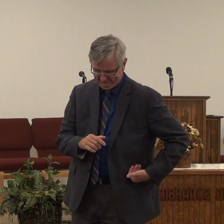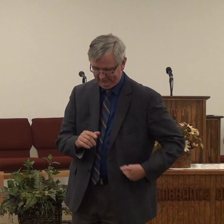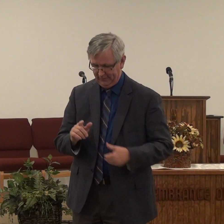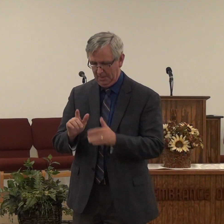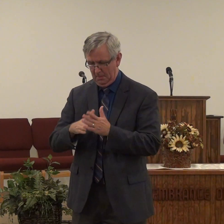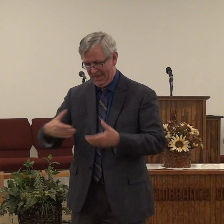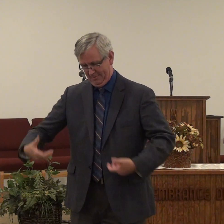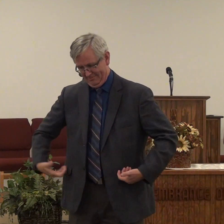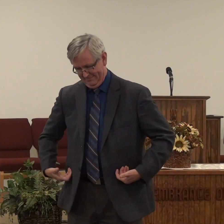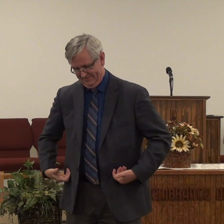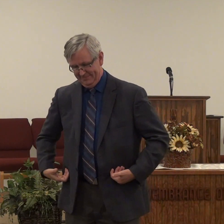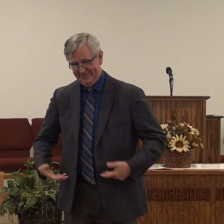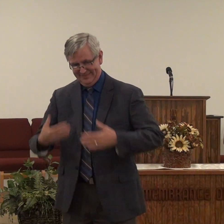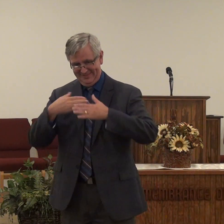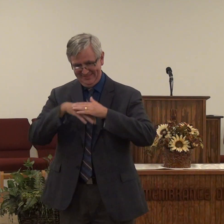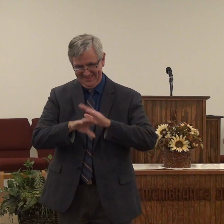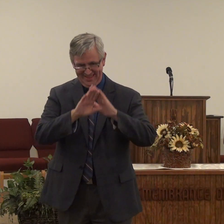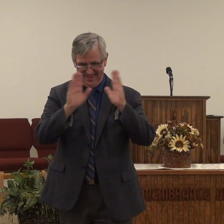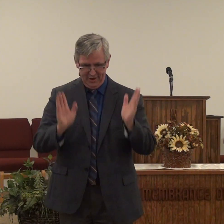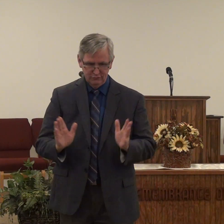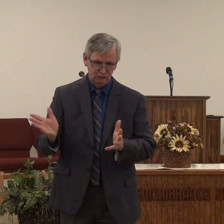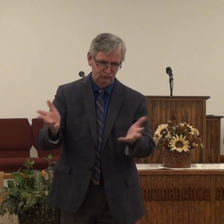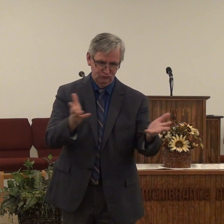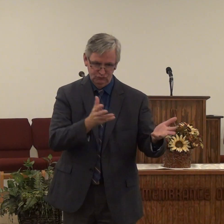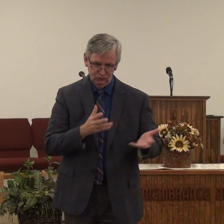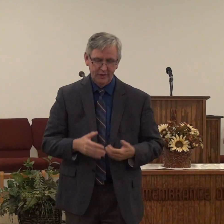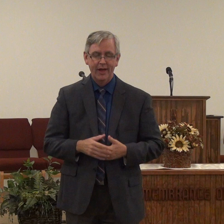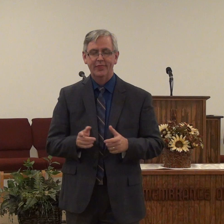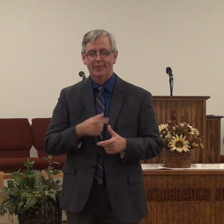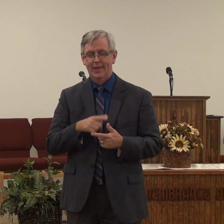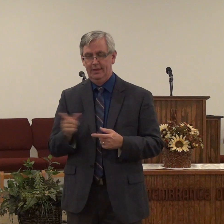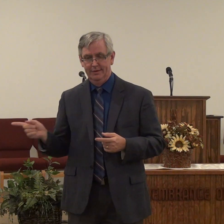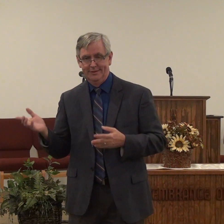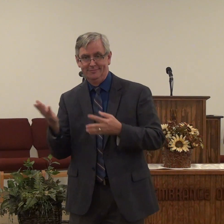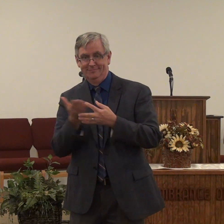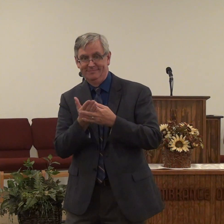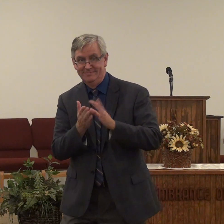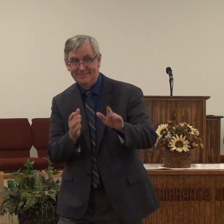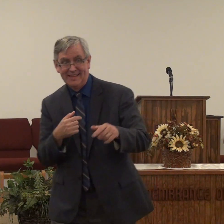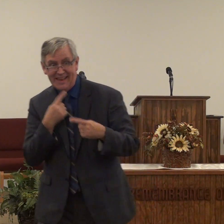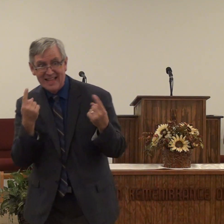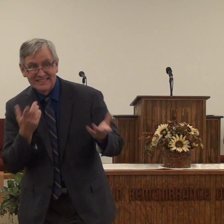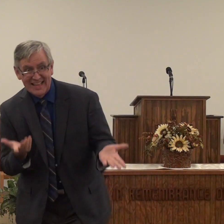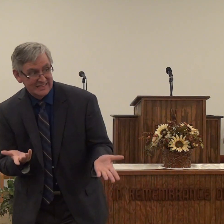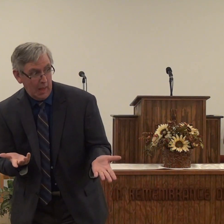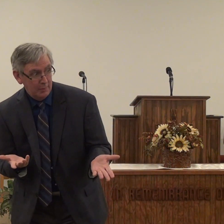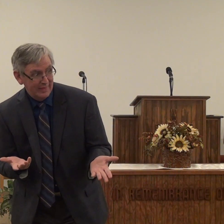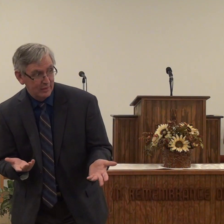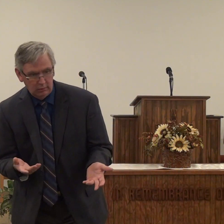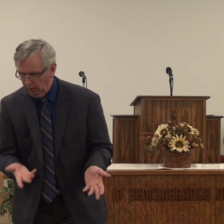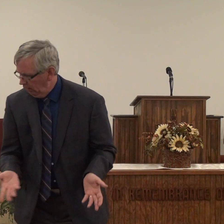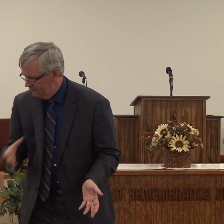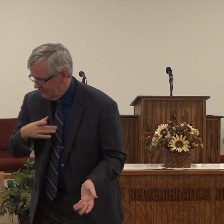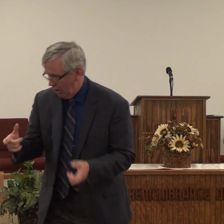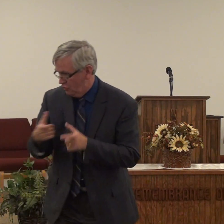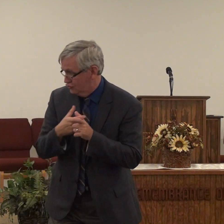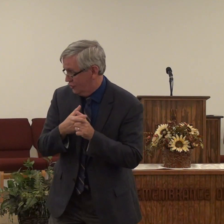present under one arm and her Bible under the other. And she came into our house. And during the course of the party, she said, can I say